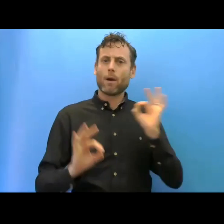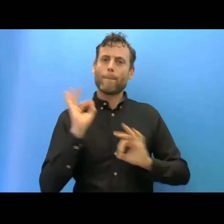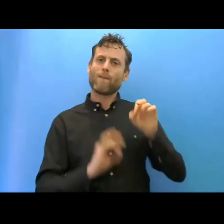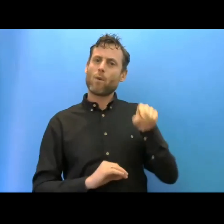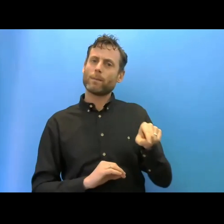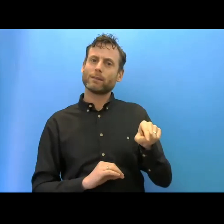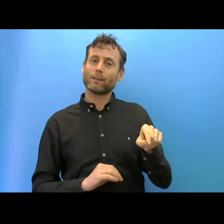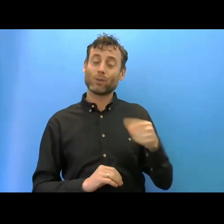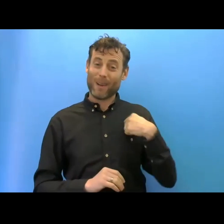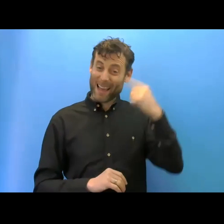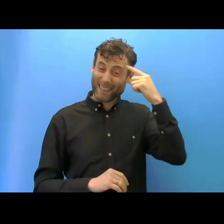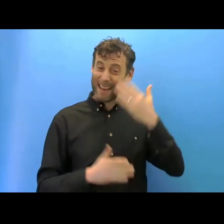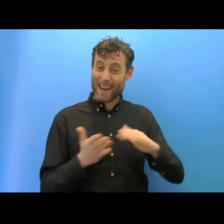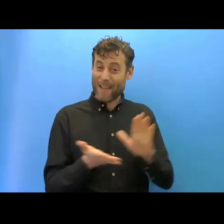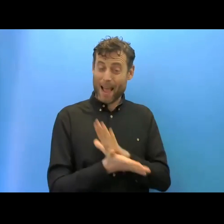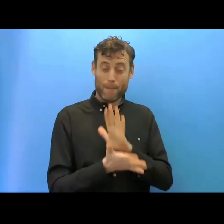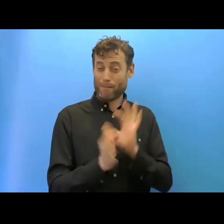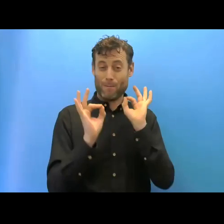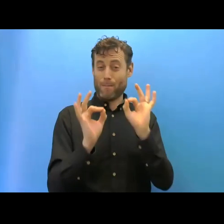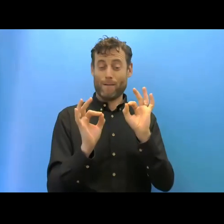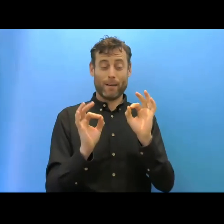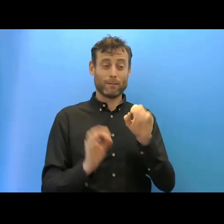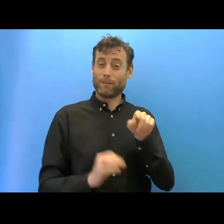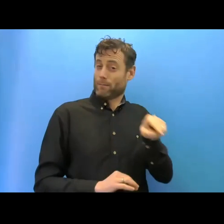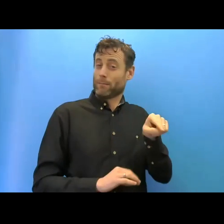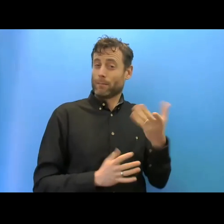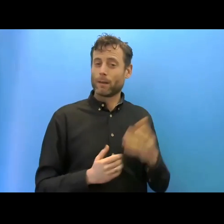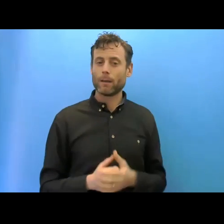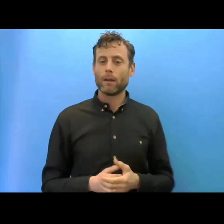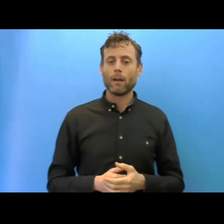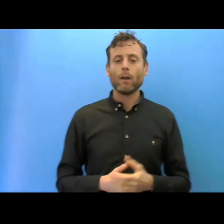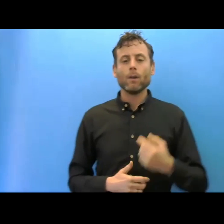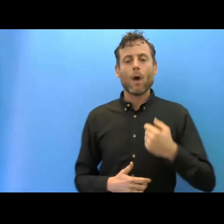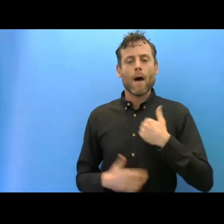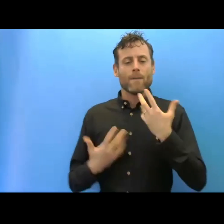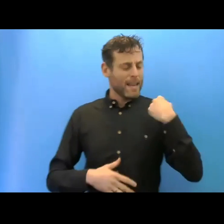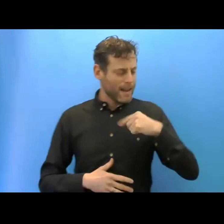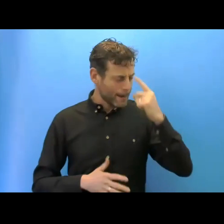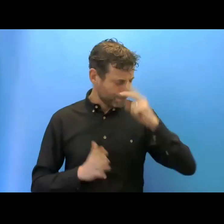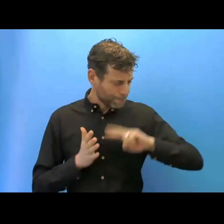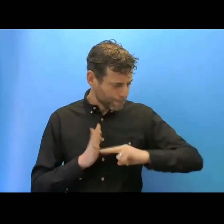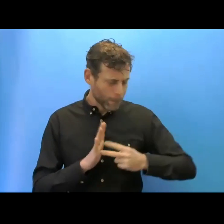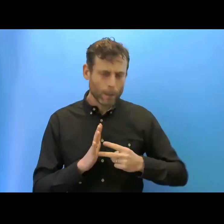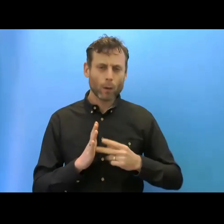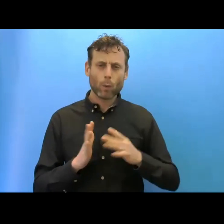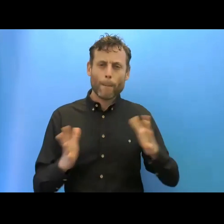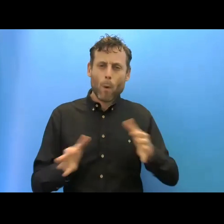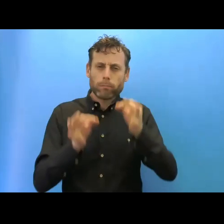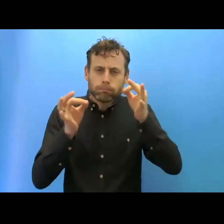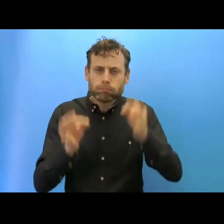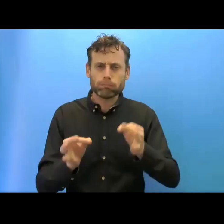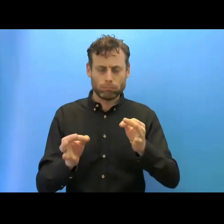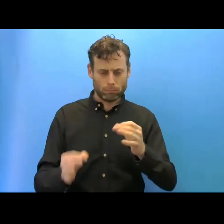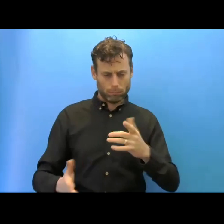with. So in the planning now, what I've worked on this year is make a much more polished version of the piece. And as I